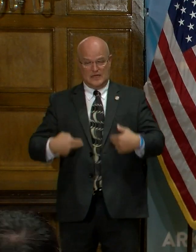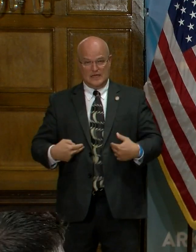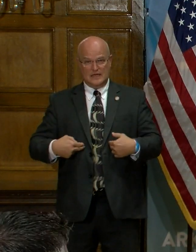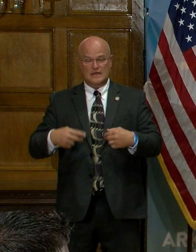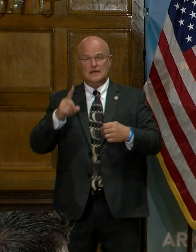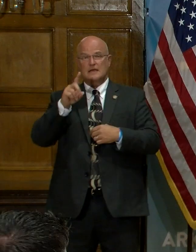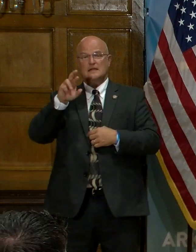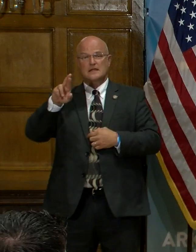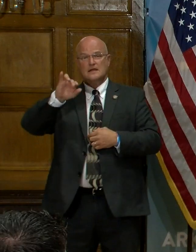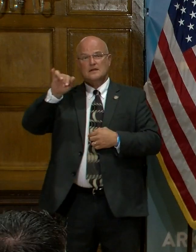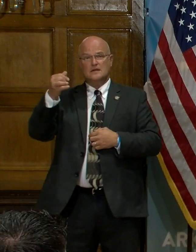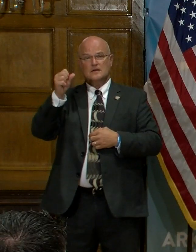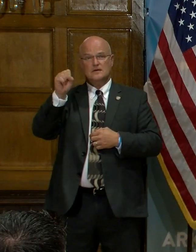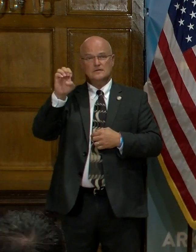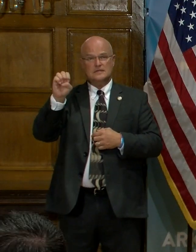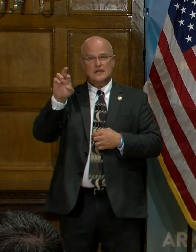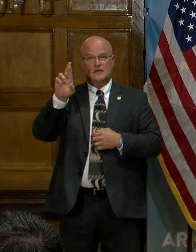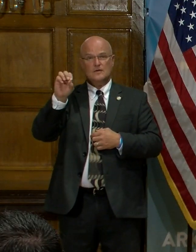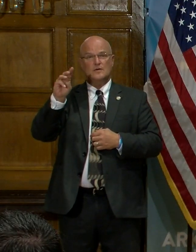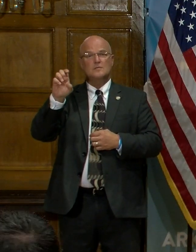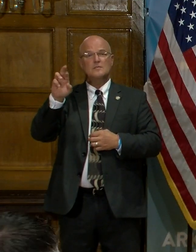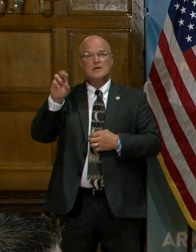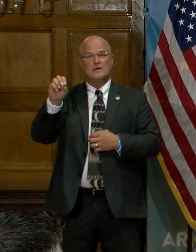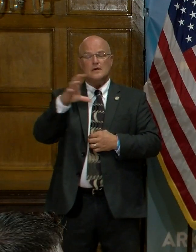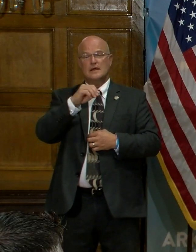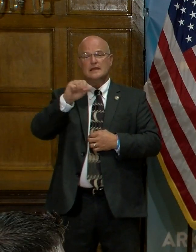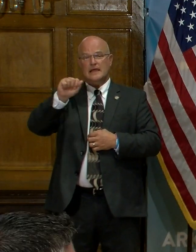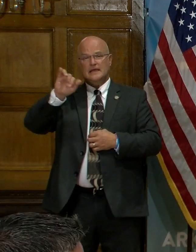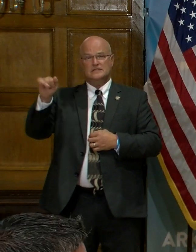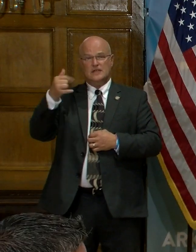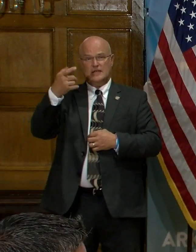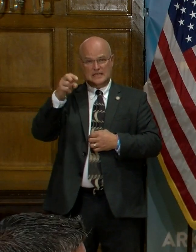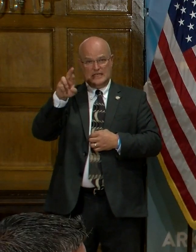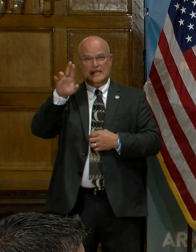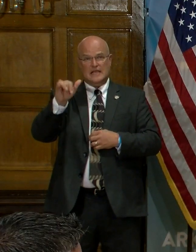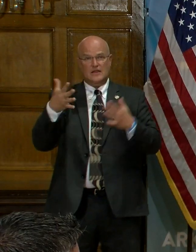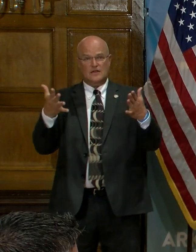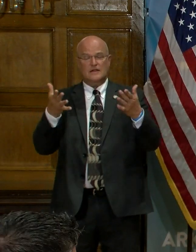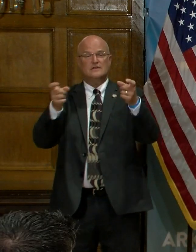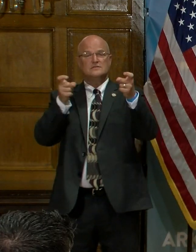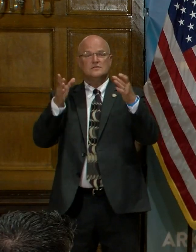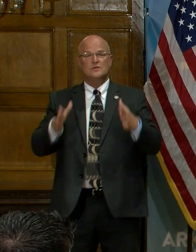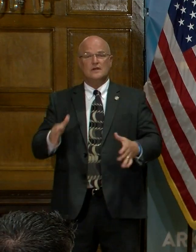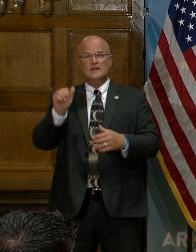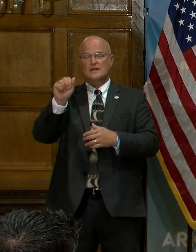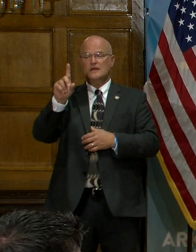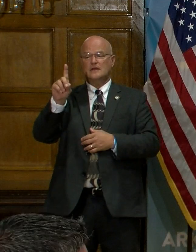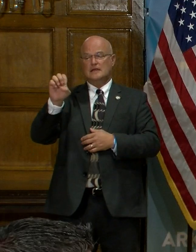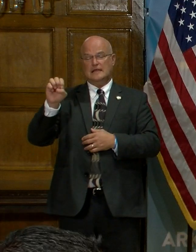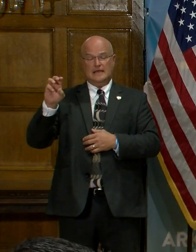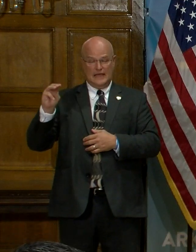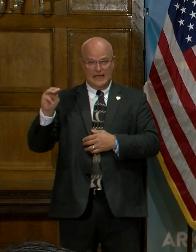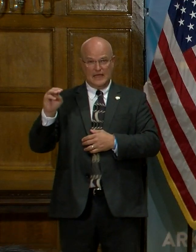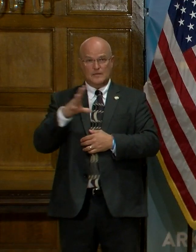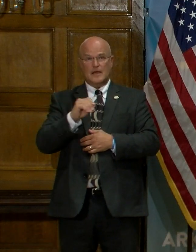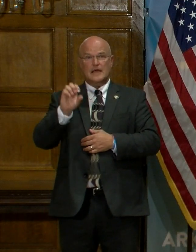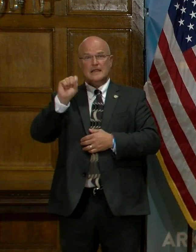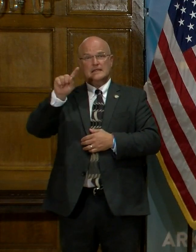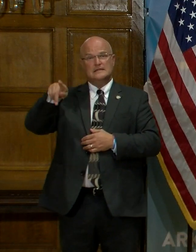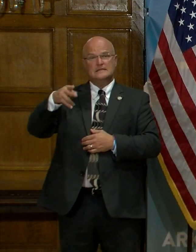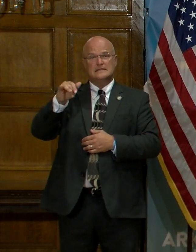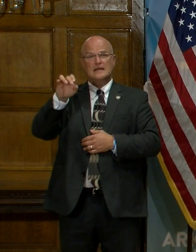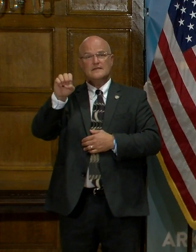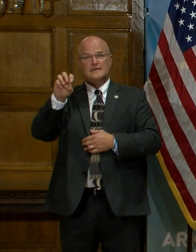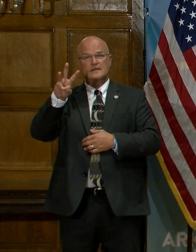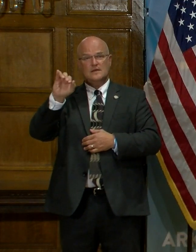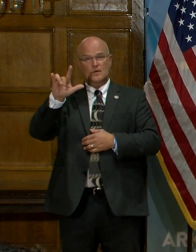Dr. Jose Romero, as well as A.J. Geary here, Director of ADAM. And then we have Stephanie